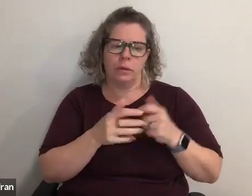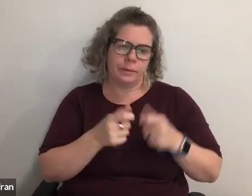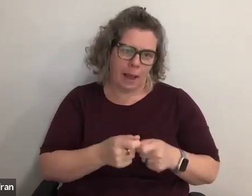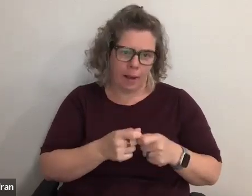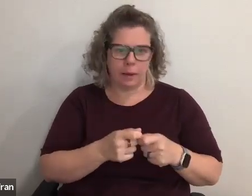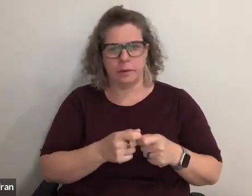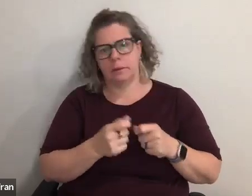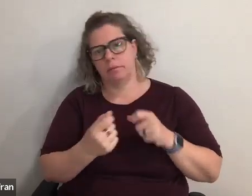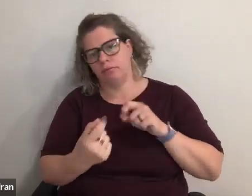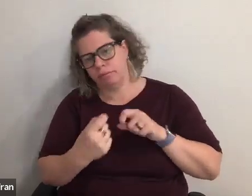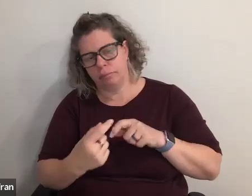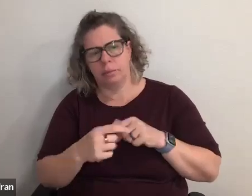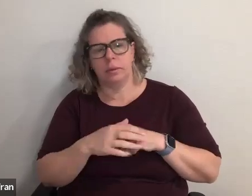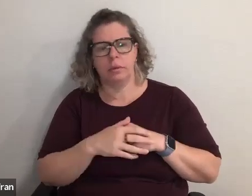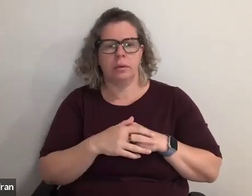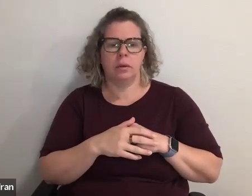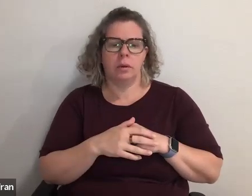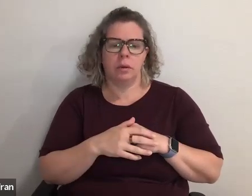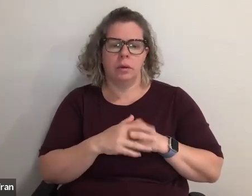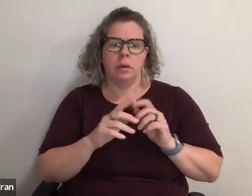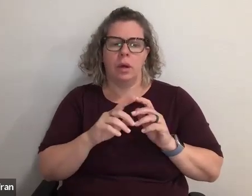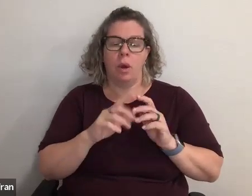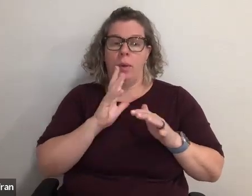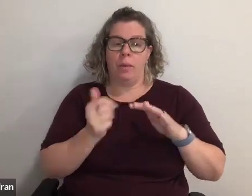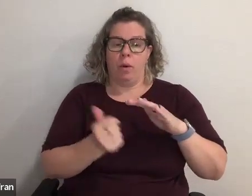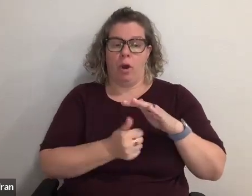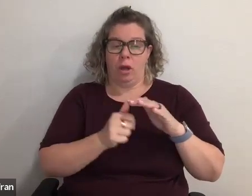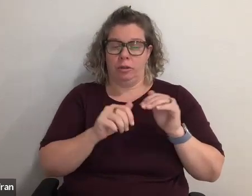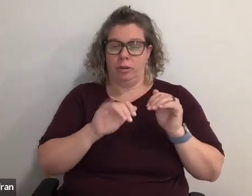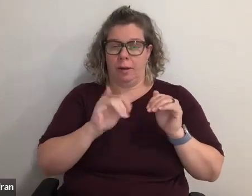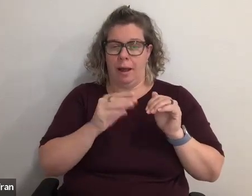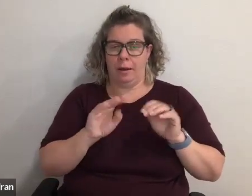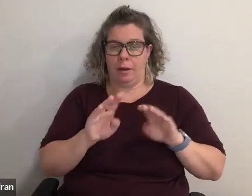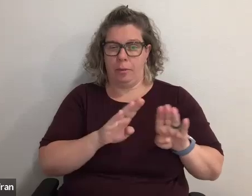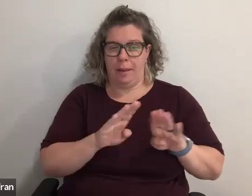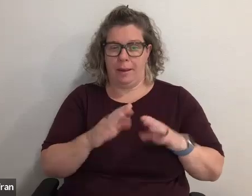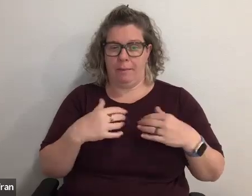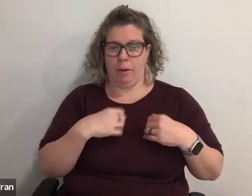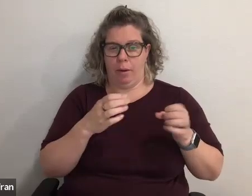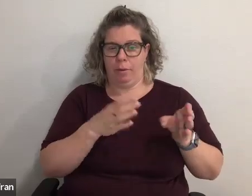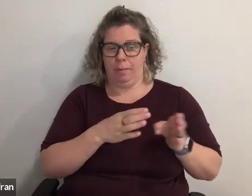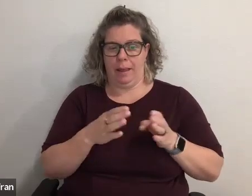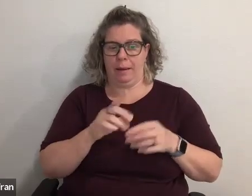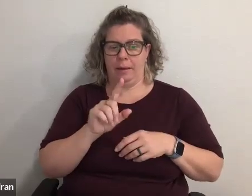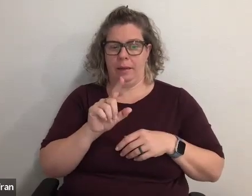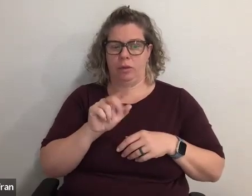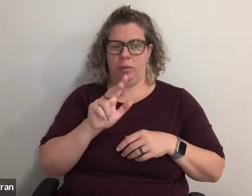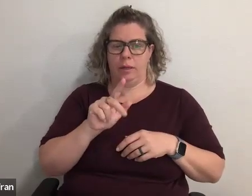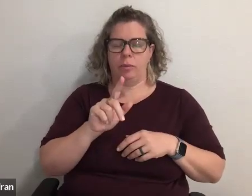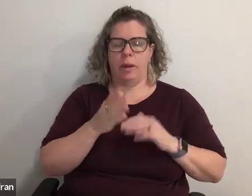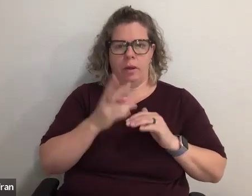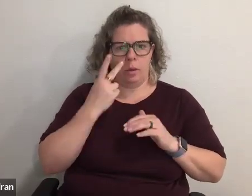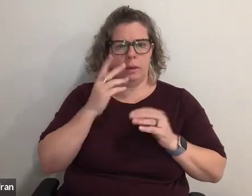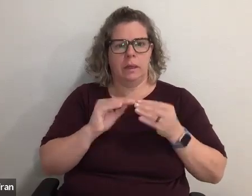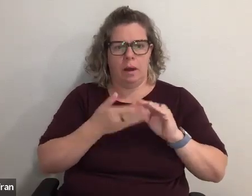doing crisis services under the new Idaho Behavioral Health Plan in Q3 of 2024. So you'll see a pretty large bump in our